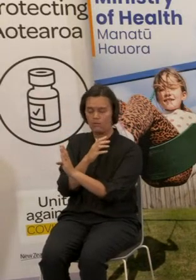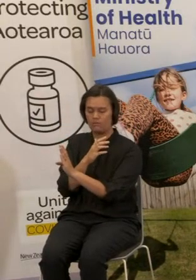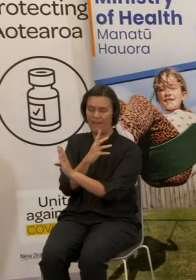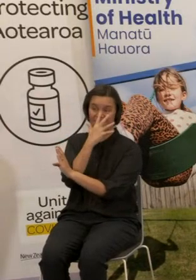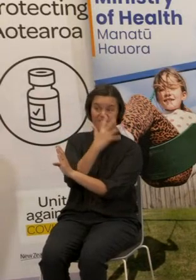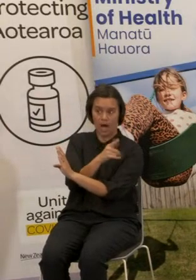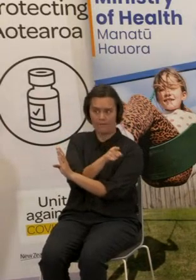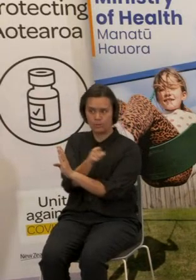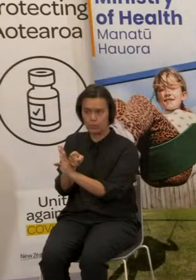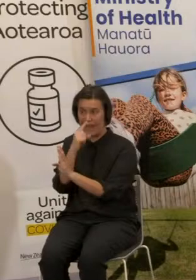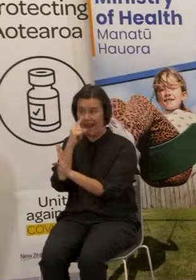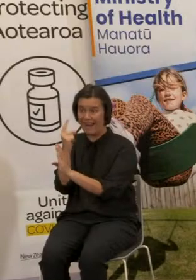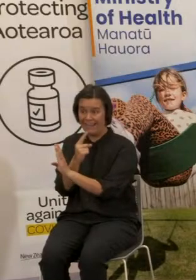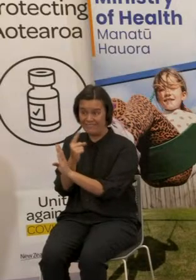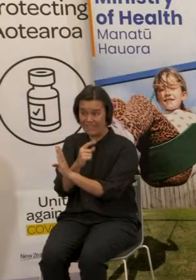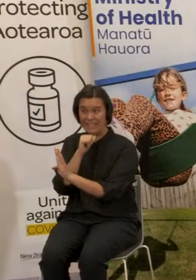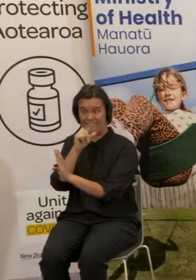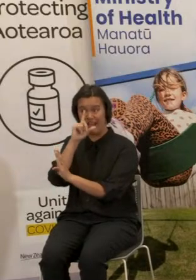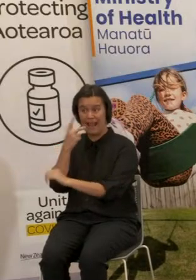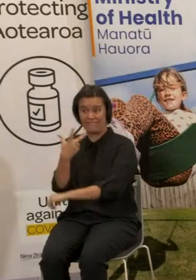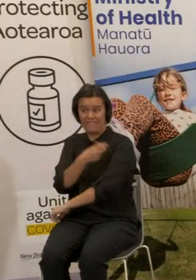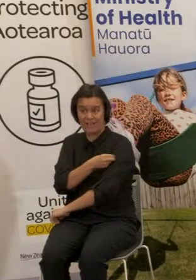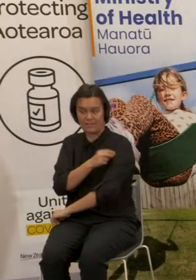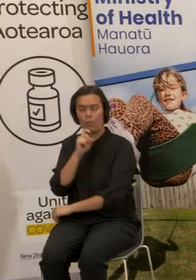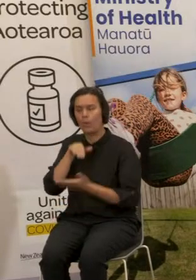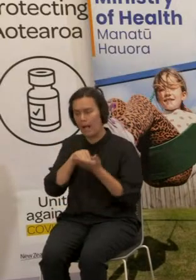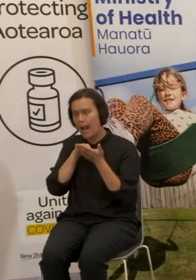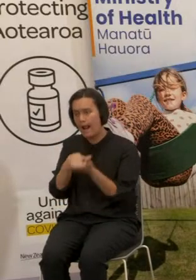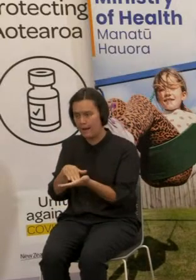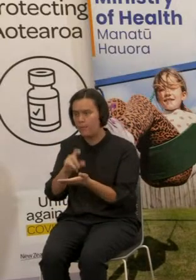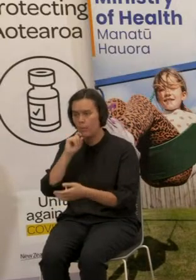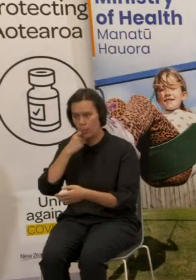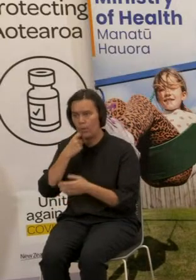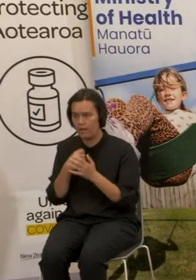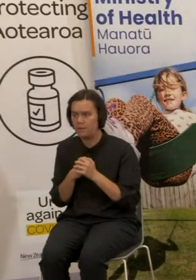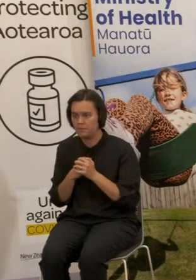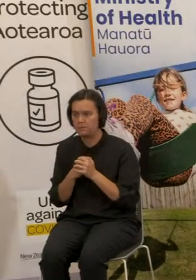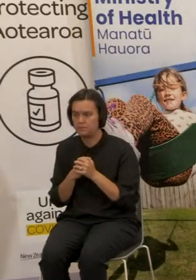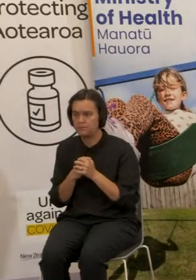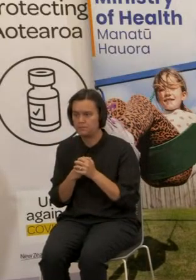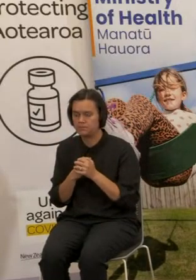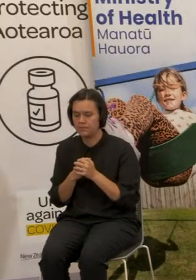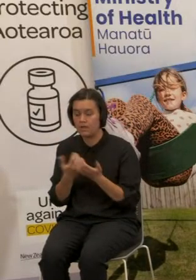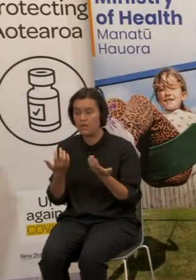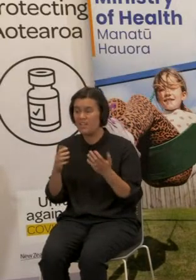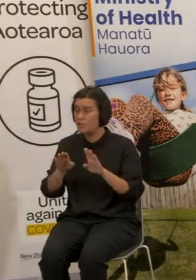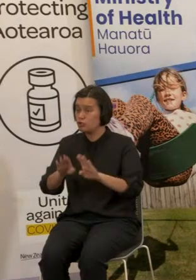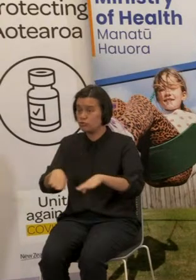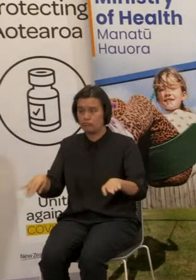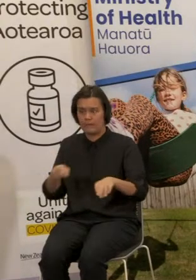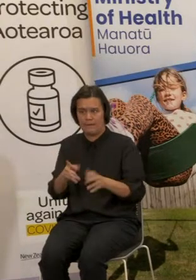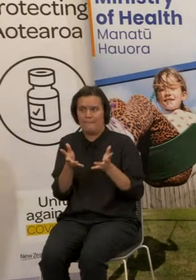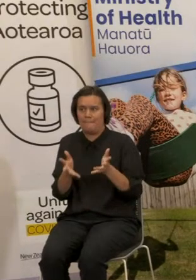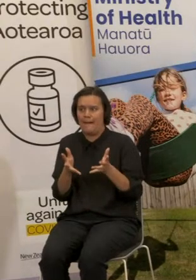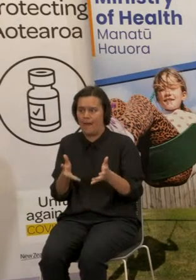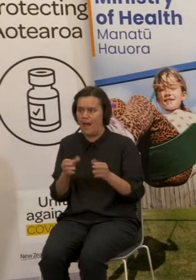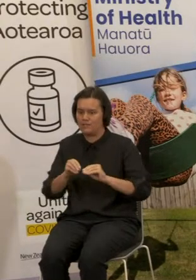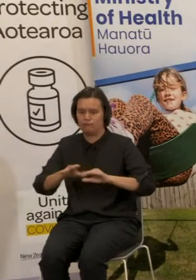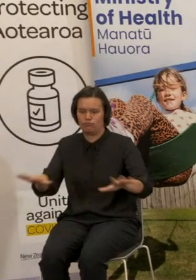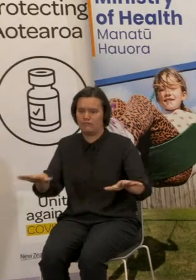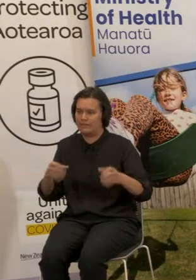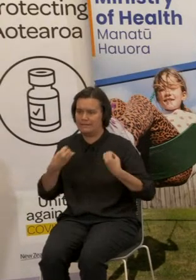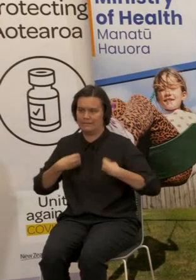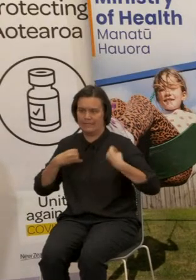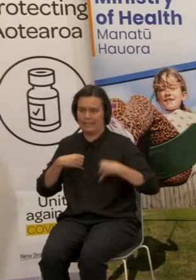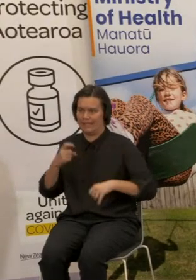know that children can tend to be, for a number of infectious diseases, and the flu is a good example, the group